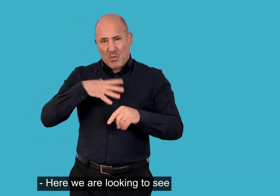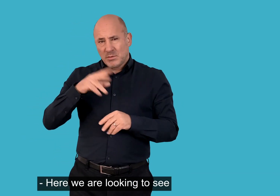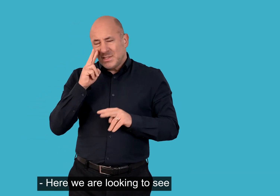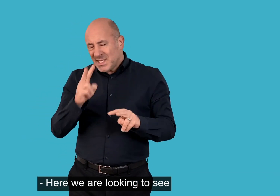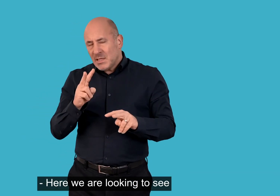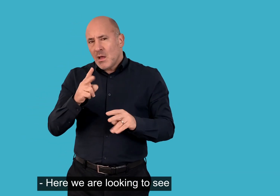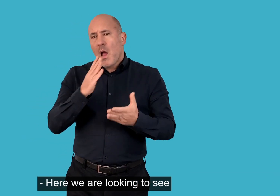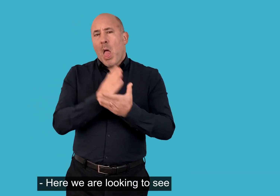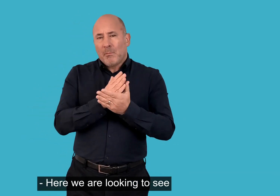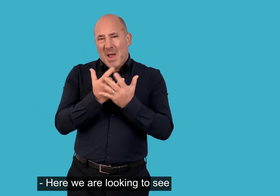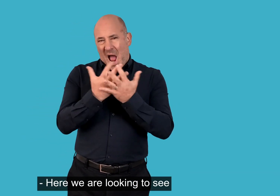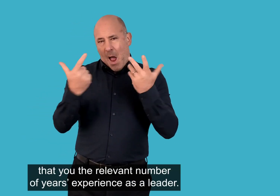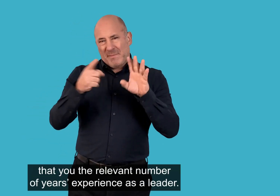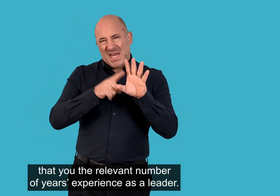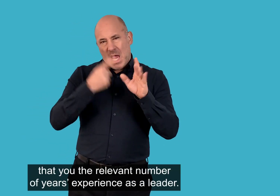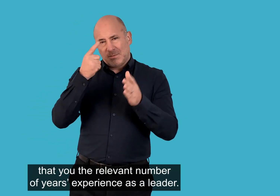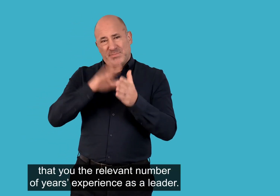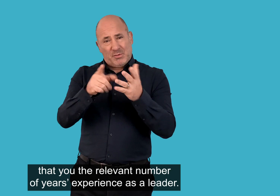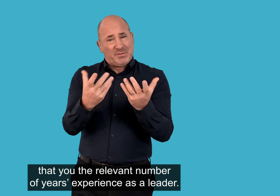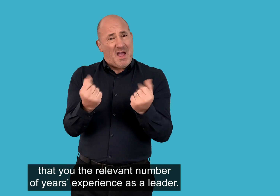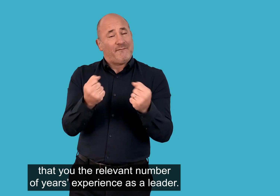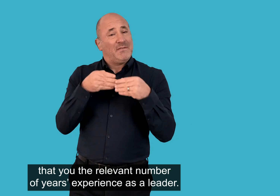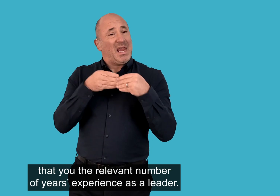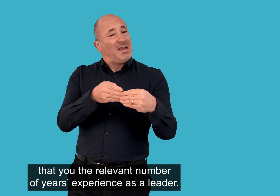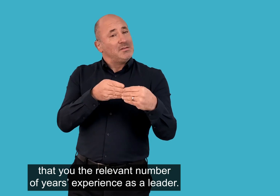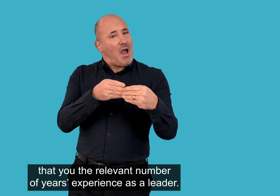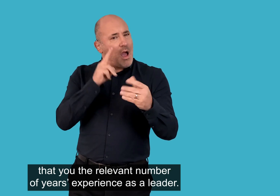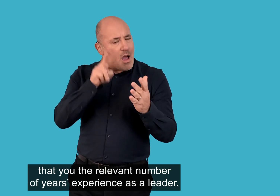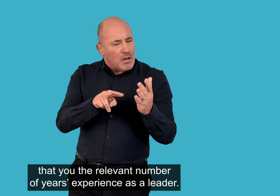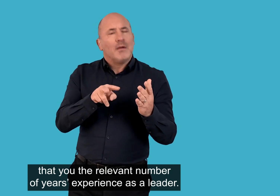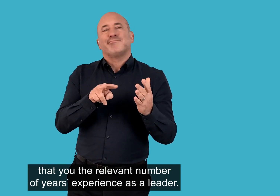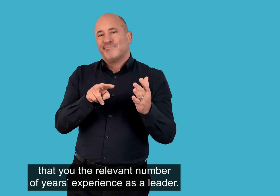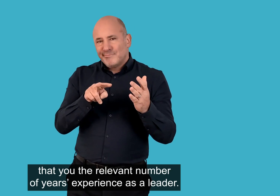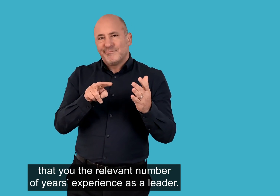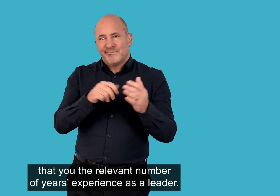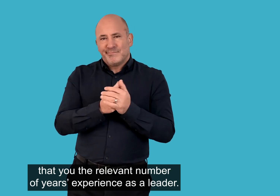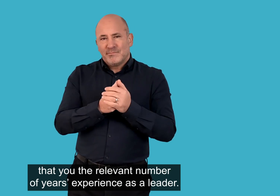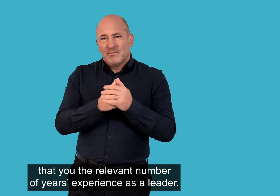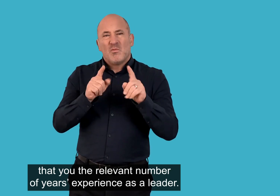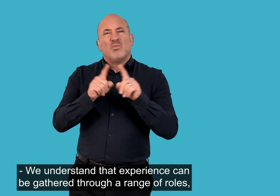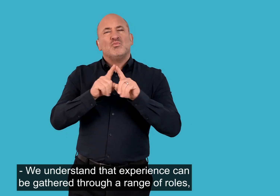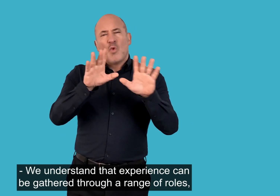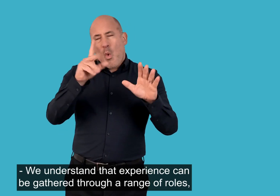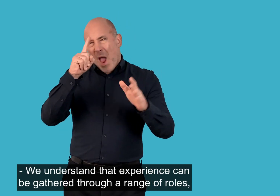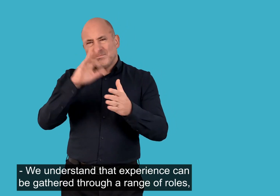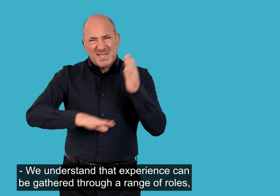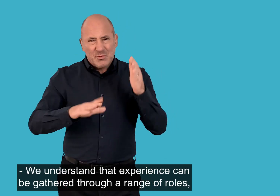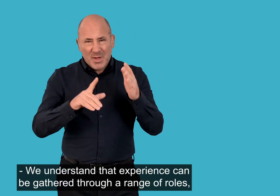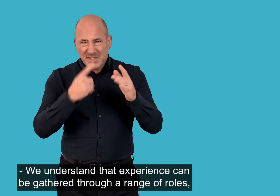Here we are looking to see that you have the relevant number of years' experience as a leader. We understand